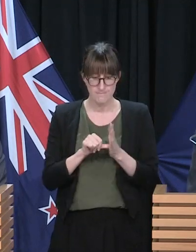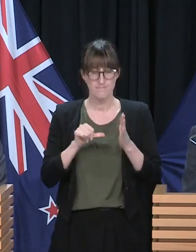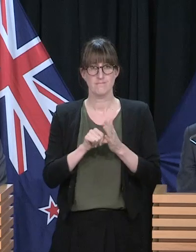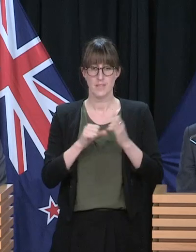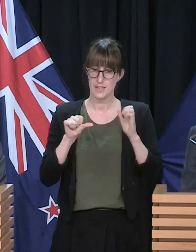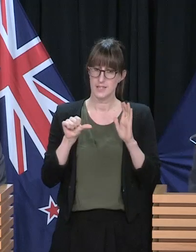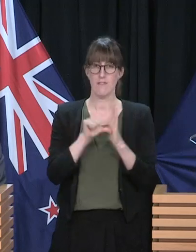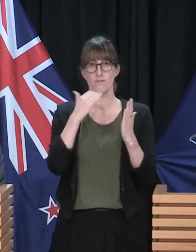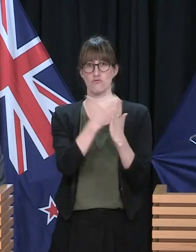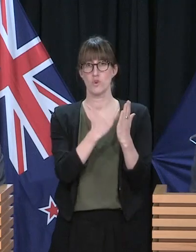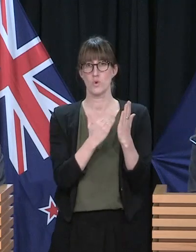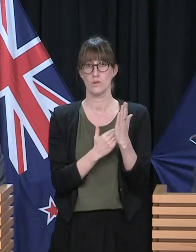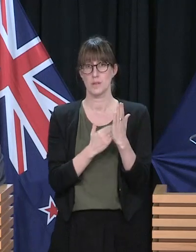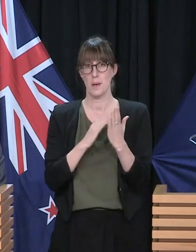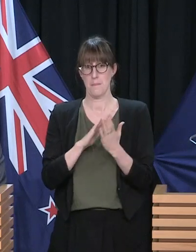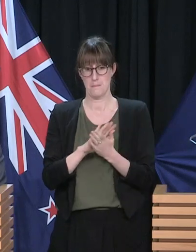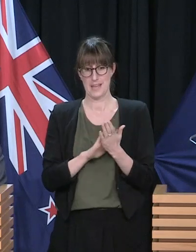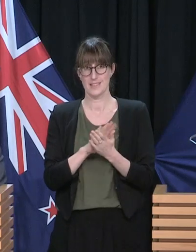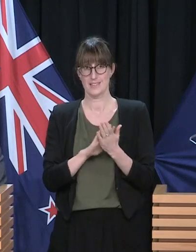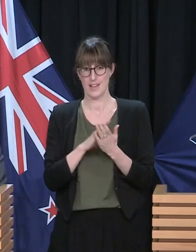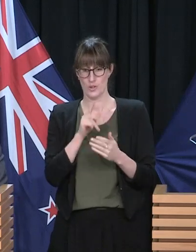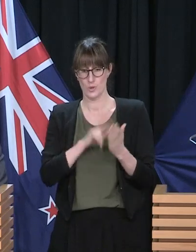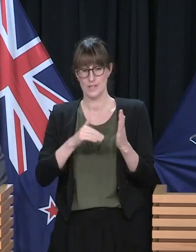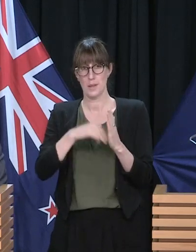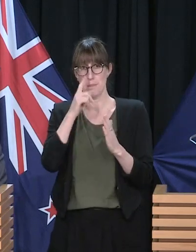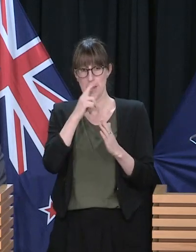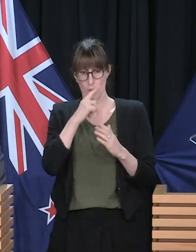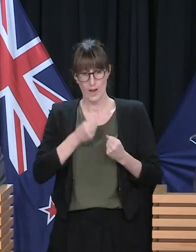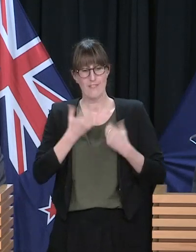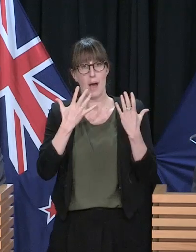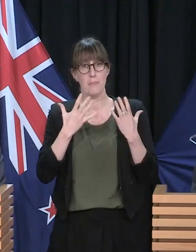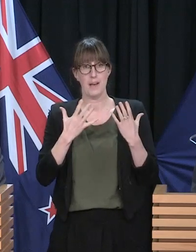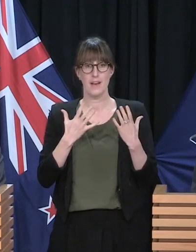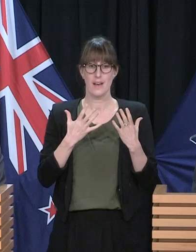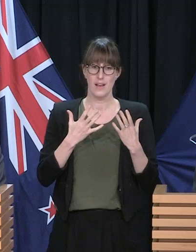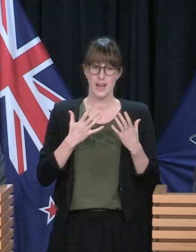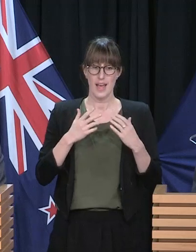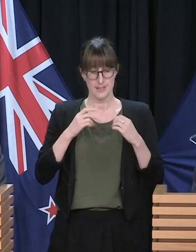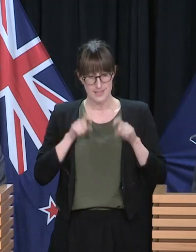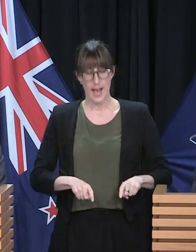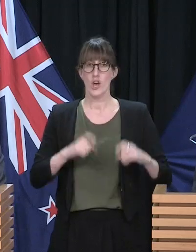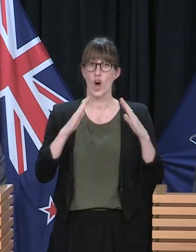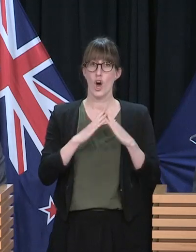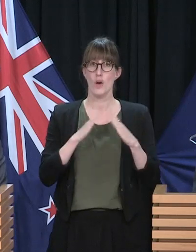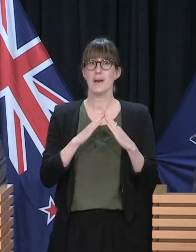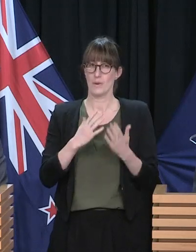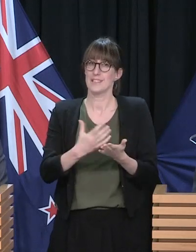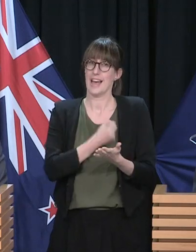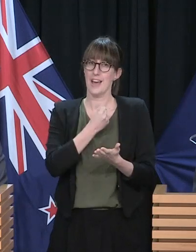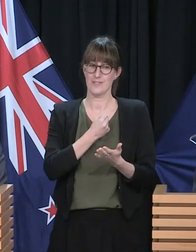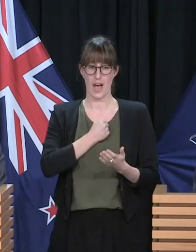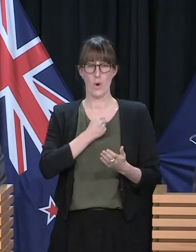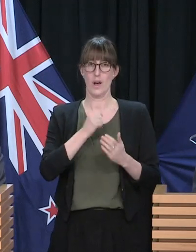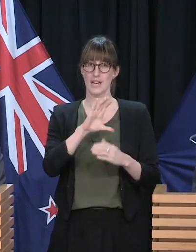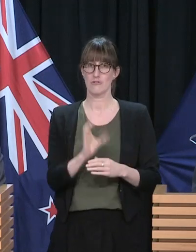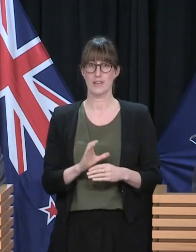has made during the lockdown, we have no evidence of community transmission here in New Zealand. Our economy has largely